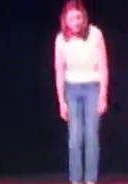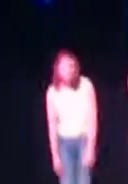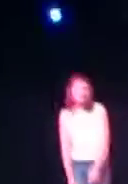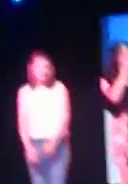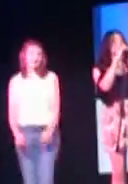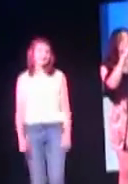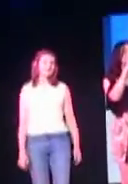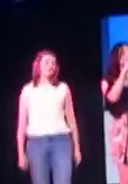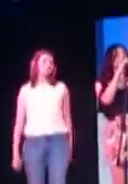Thank you